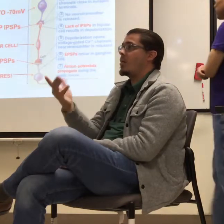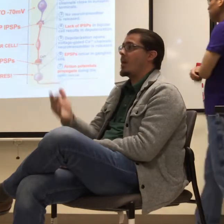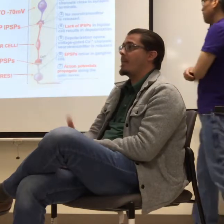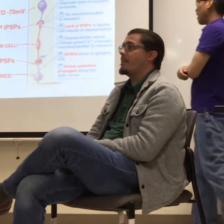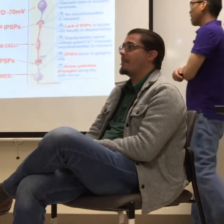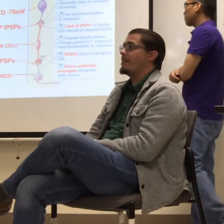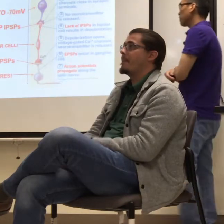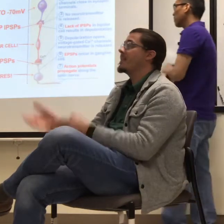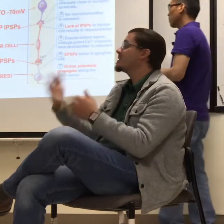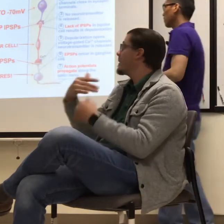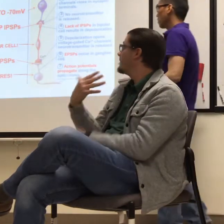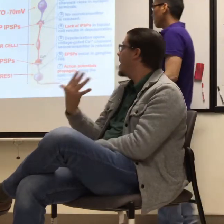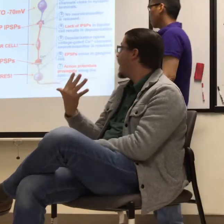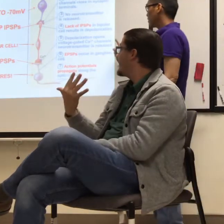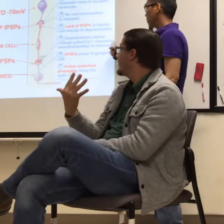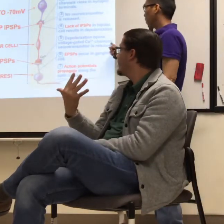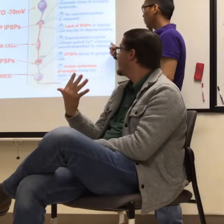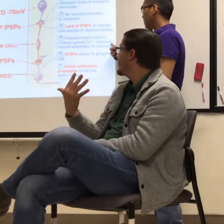Step 5,